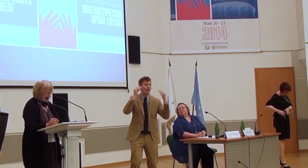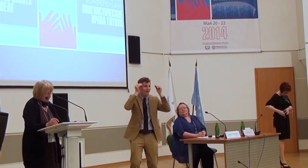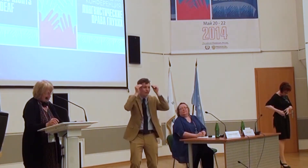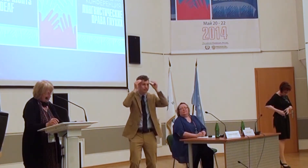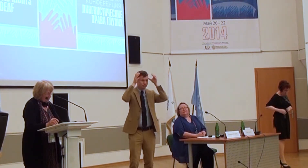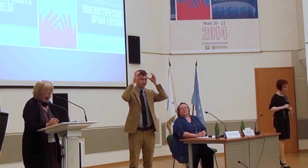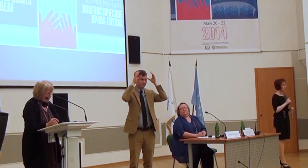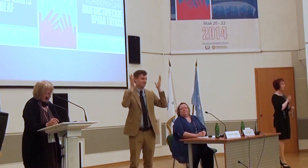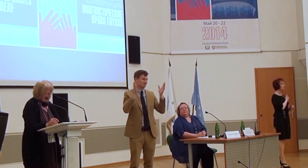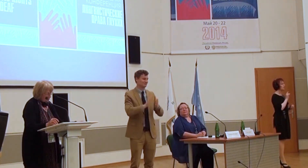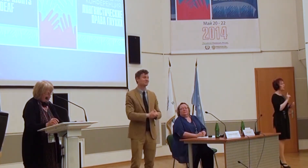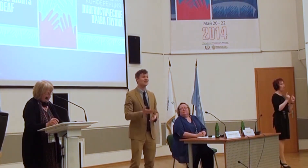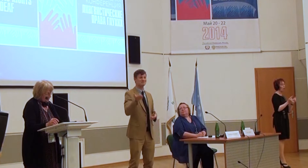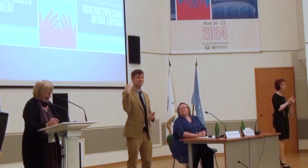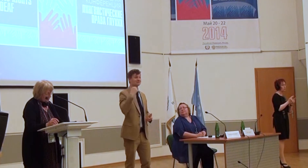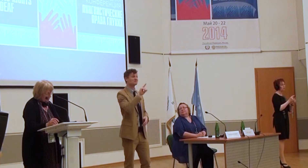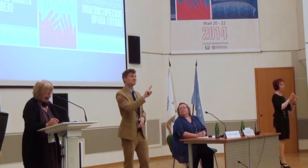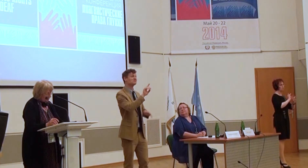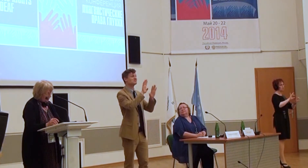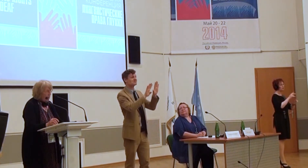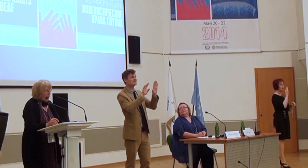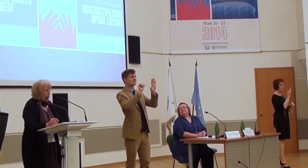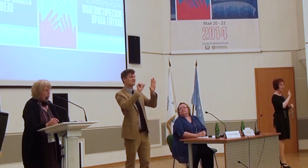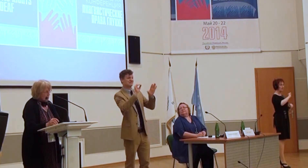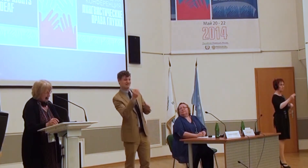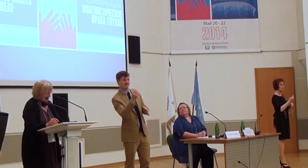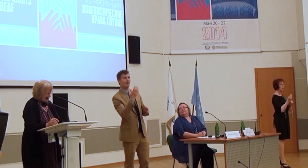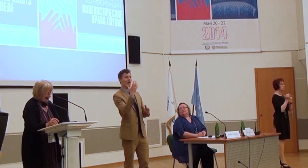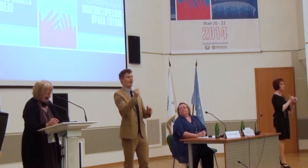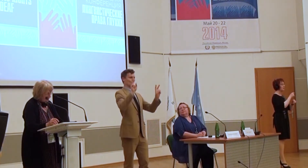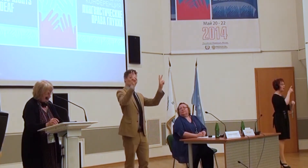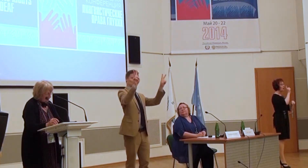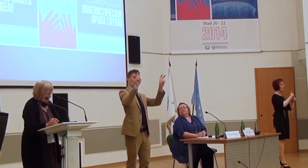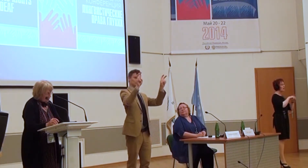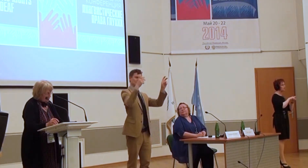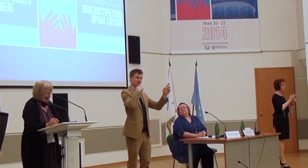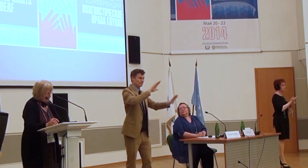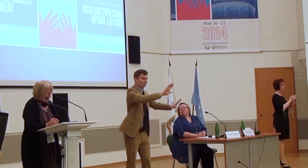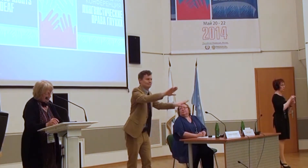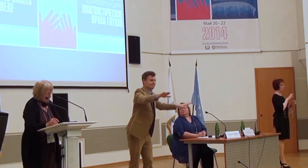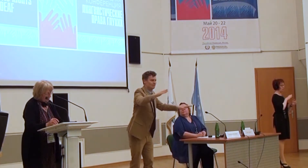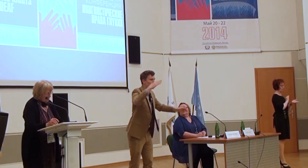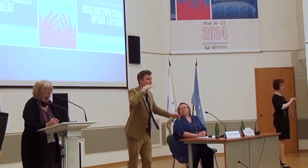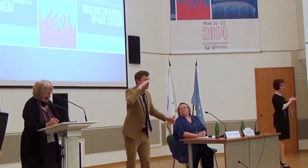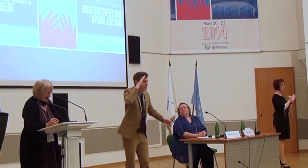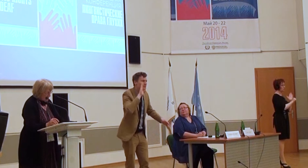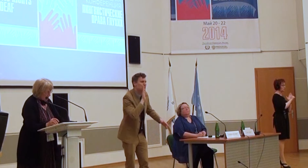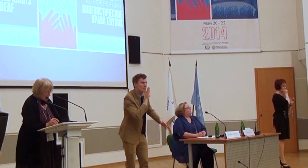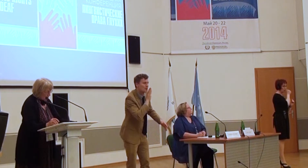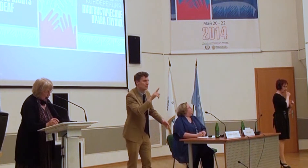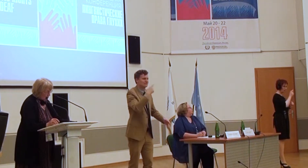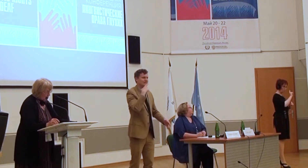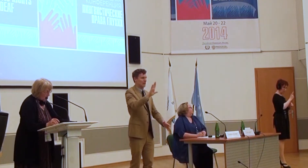to parents in the 1960s. And the first one: the use of signs is a very